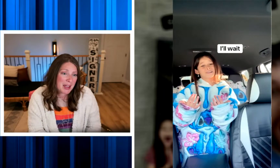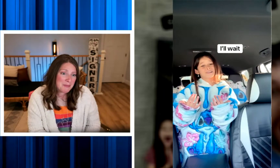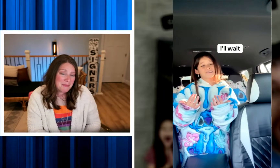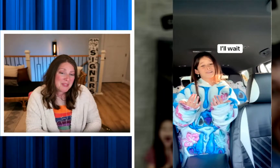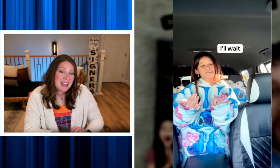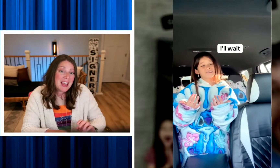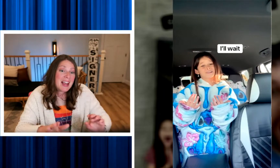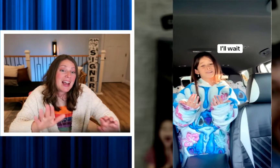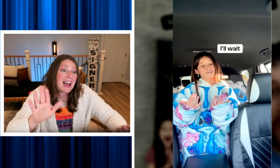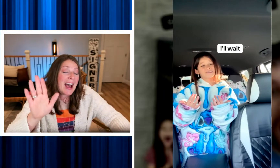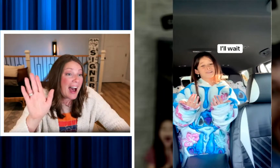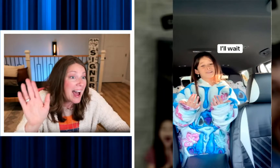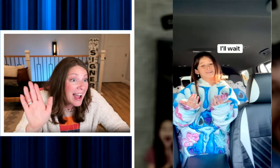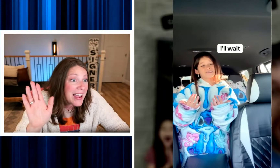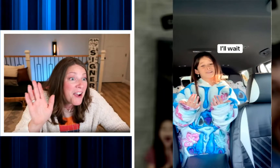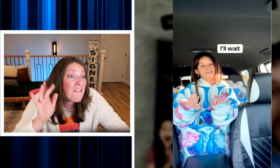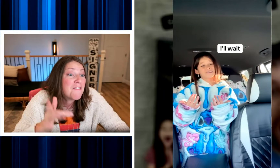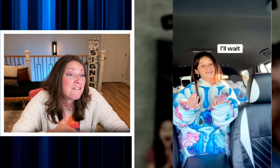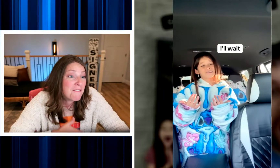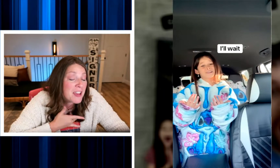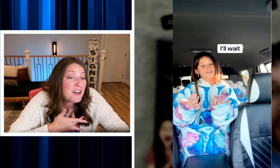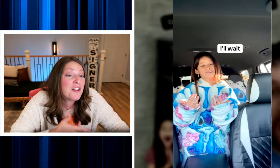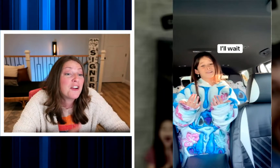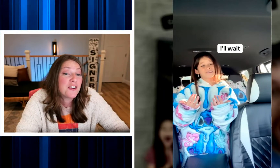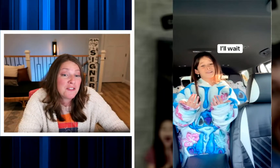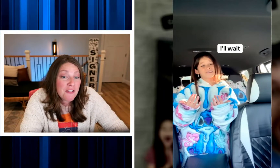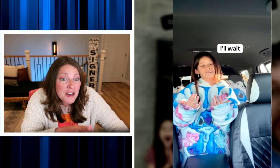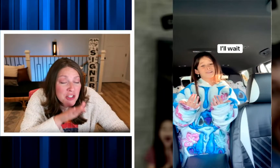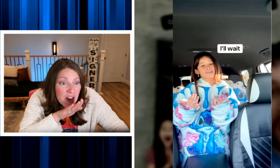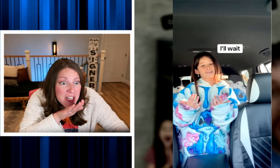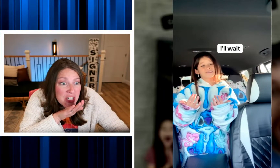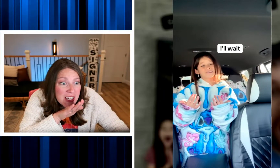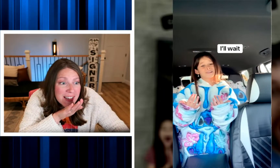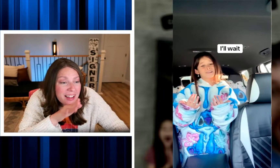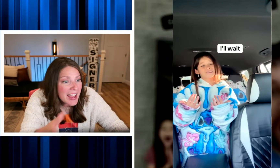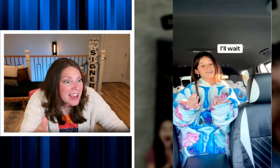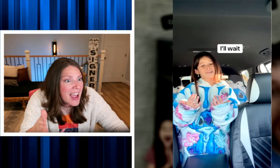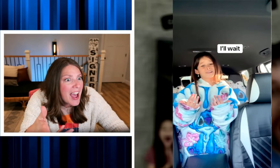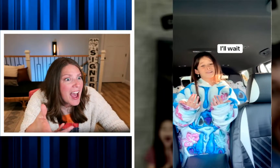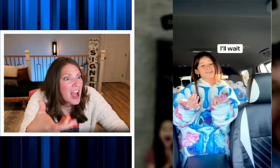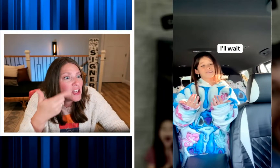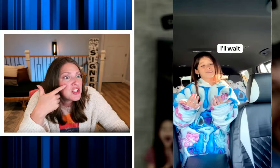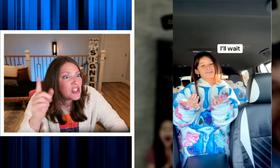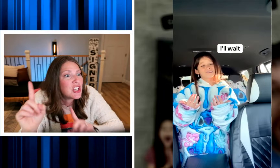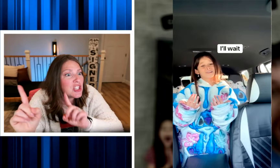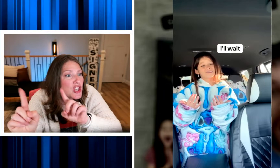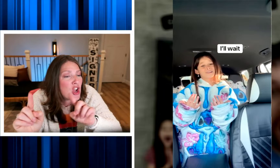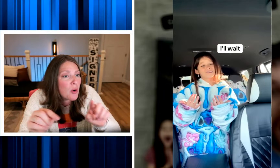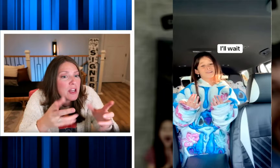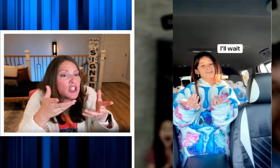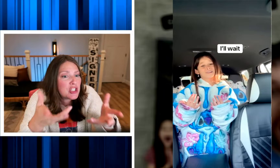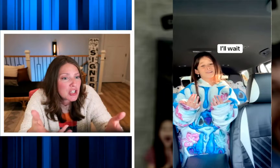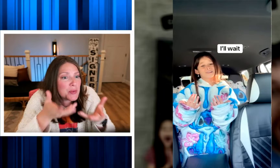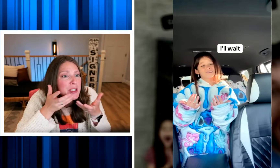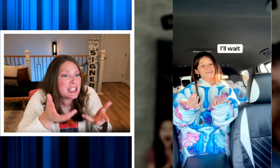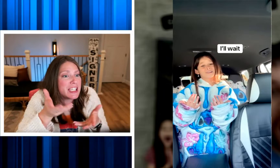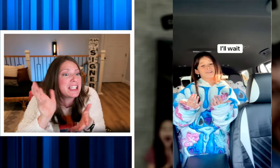Okay, I feel her frustration. Like, she just wants to see